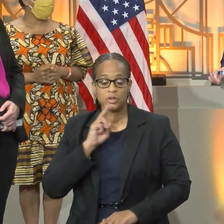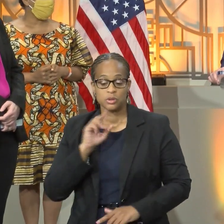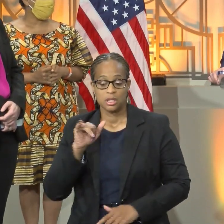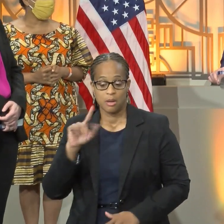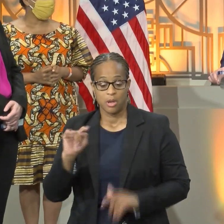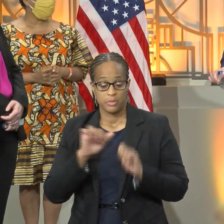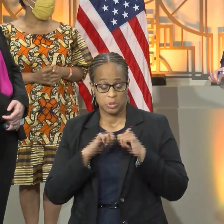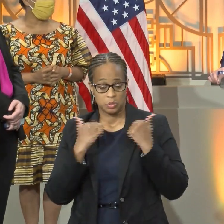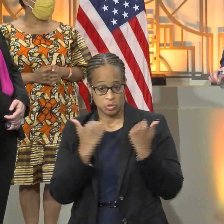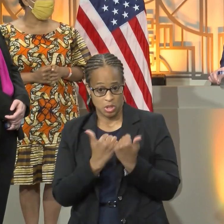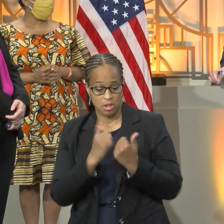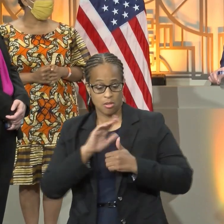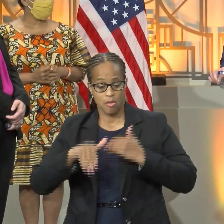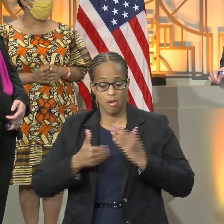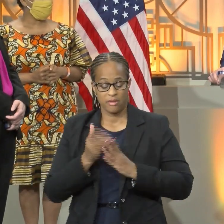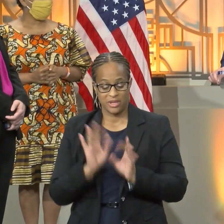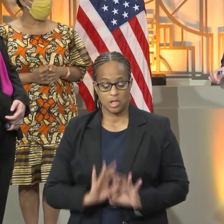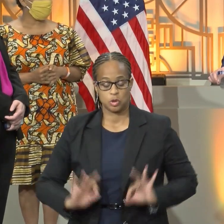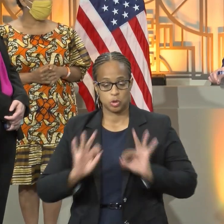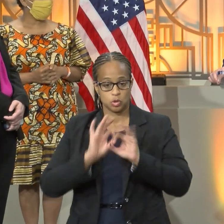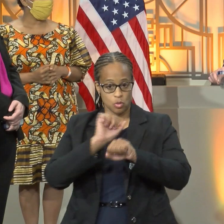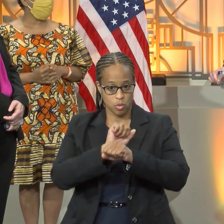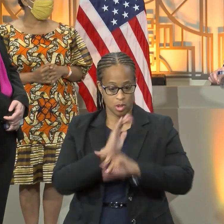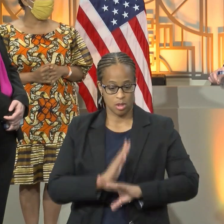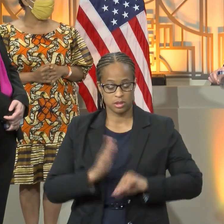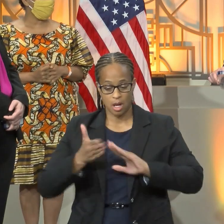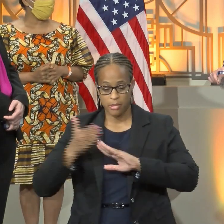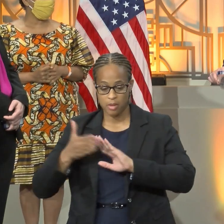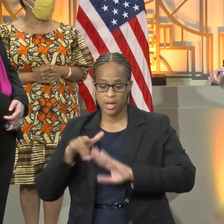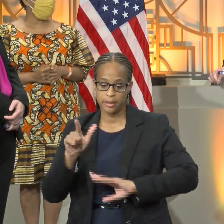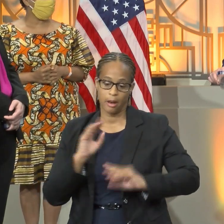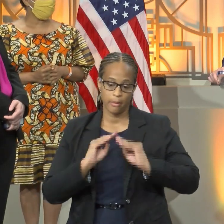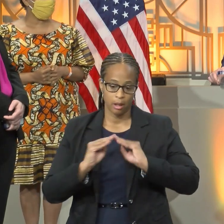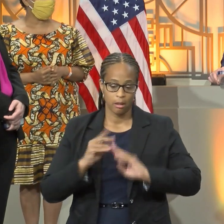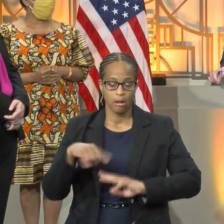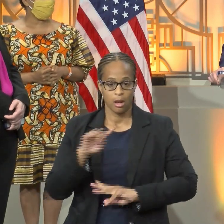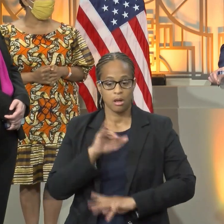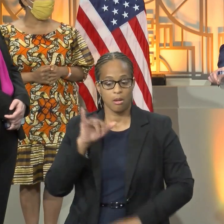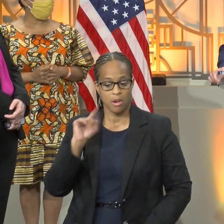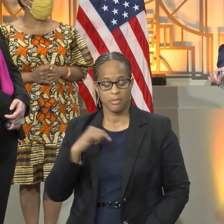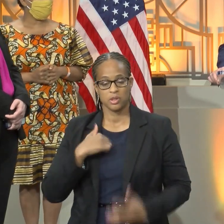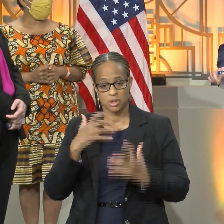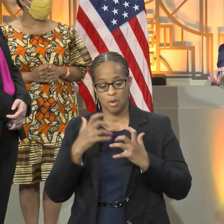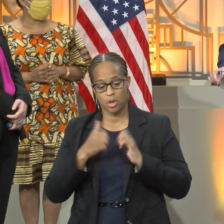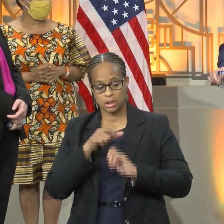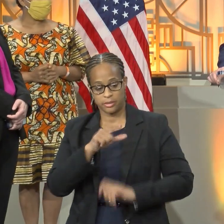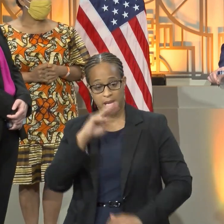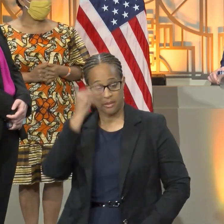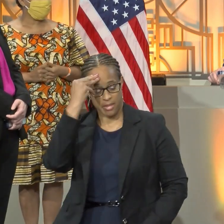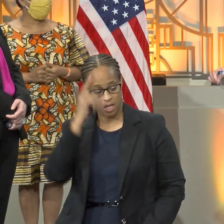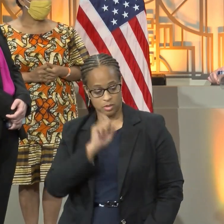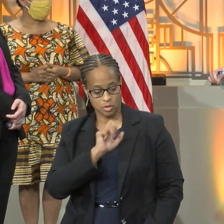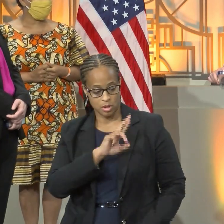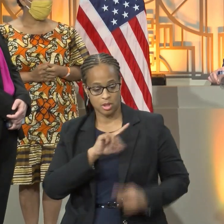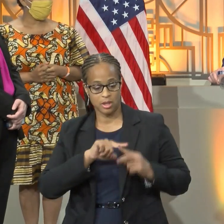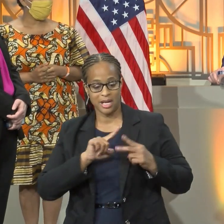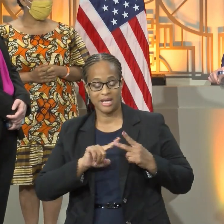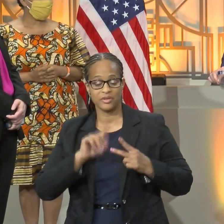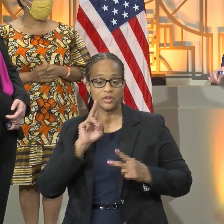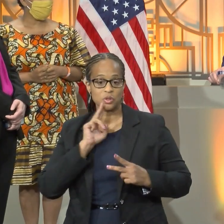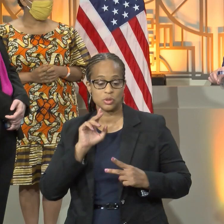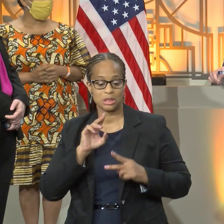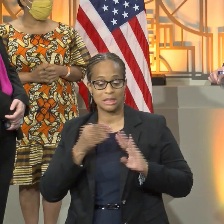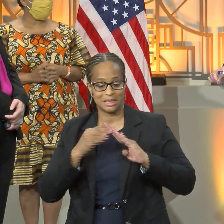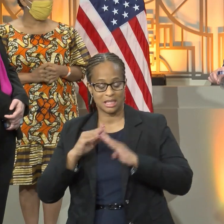Apartment Association and all the essential workers who operate and maintain apartments, I want to thank Mayor Turner and Houston City